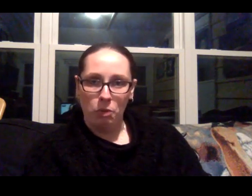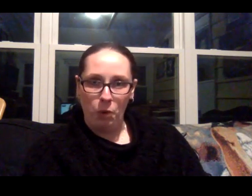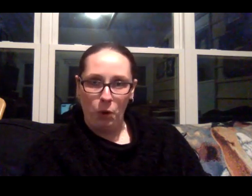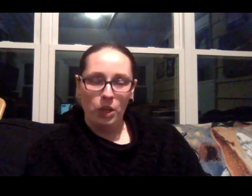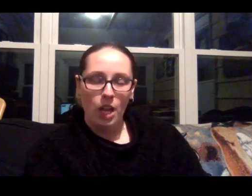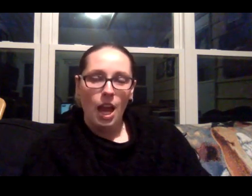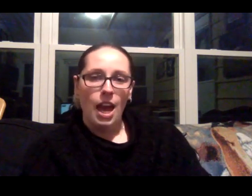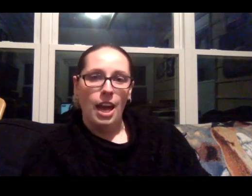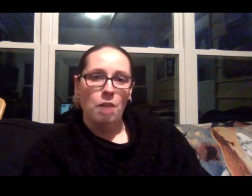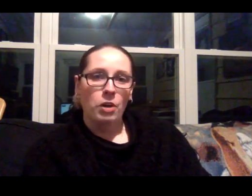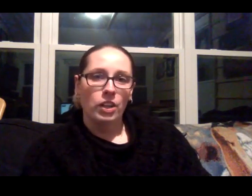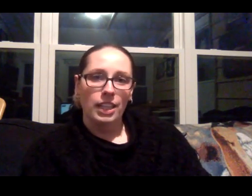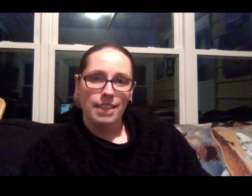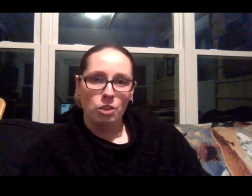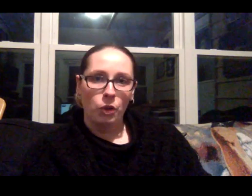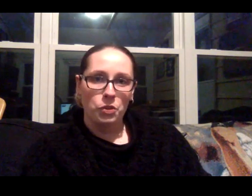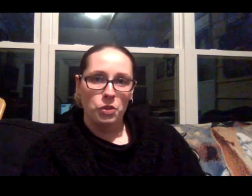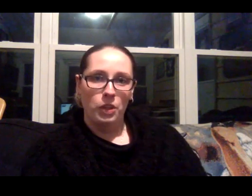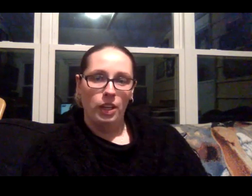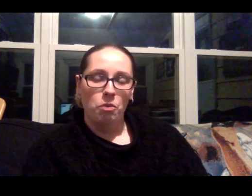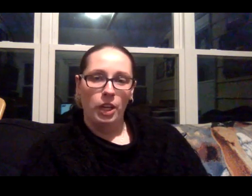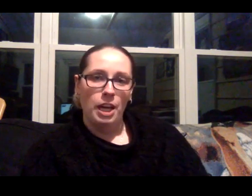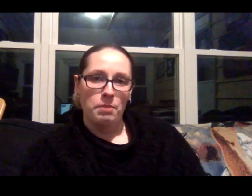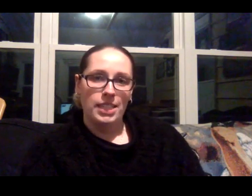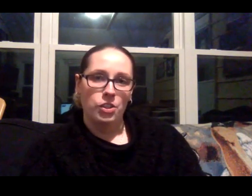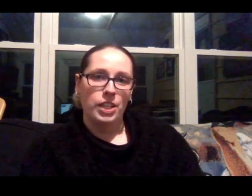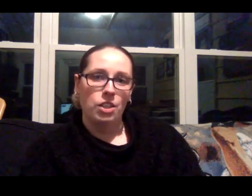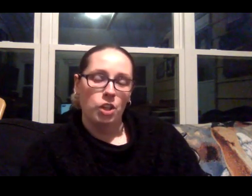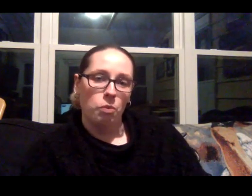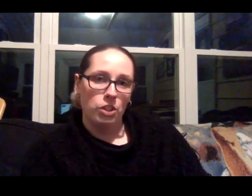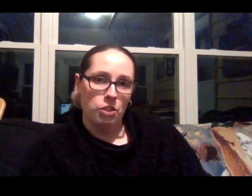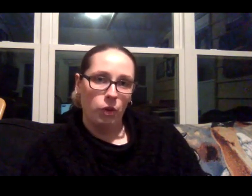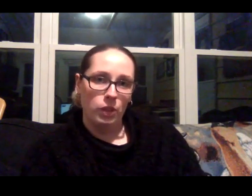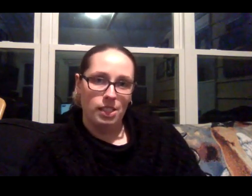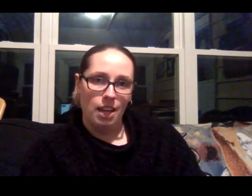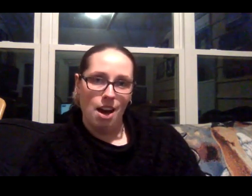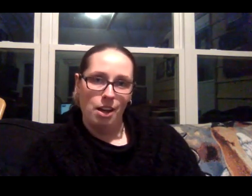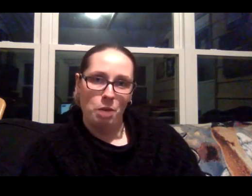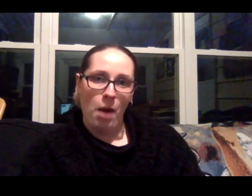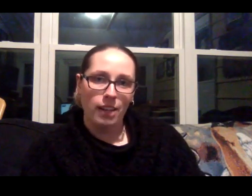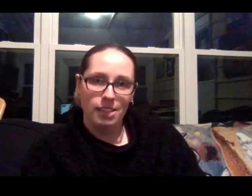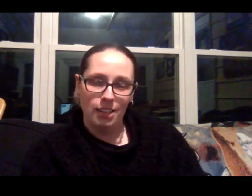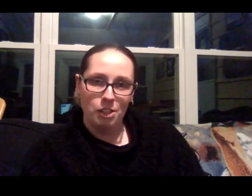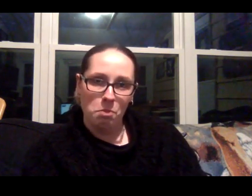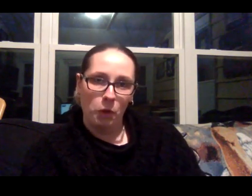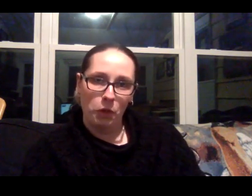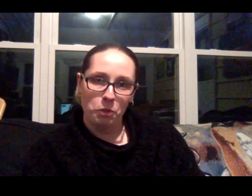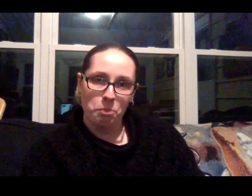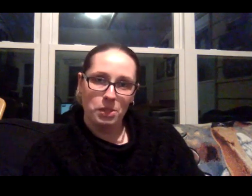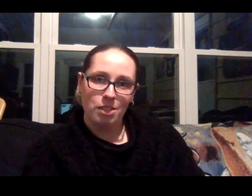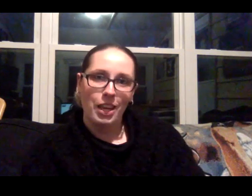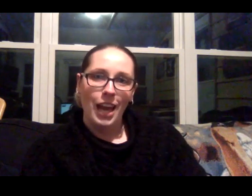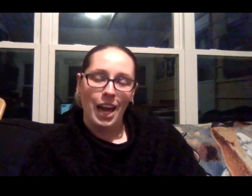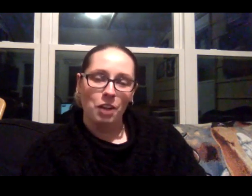down the road. And I'm currently a doctoral student working on my dissertation, which is focusing on apraxia and support